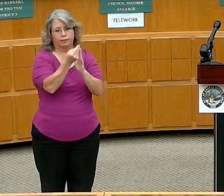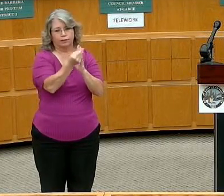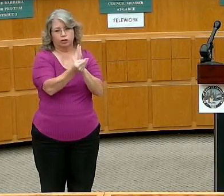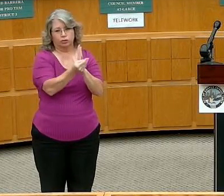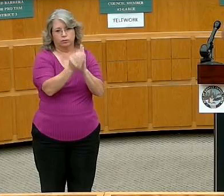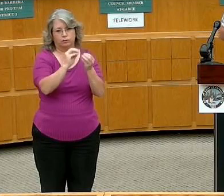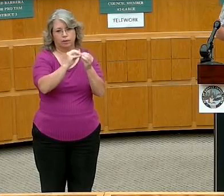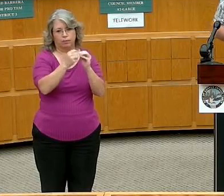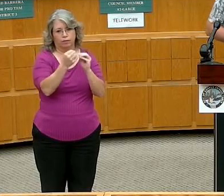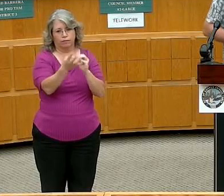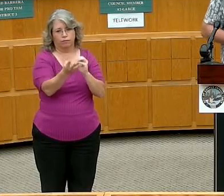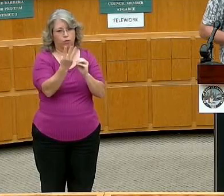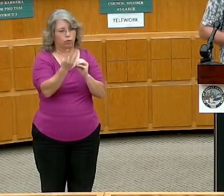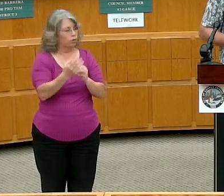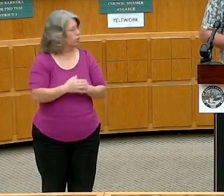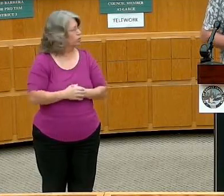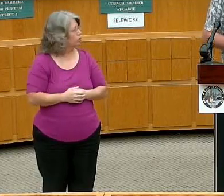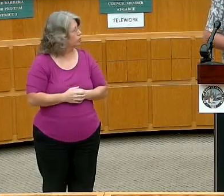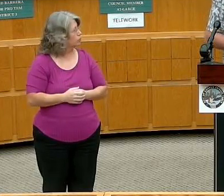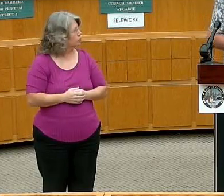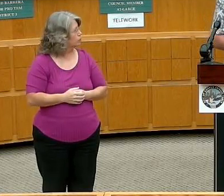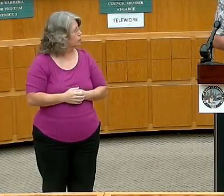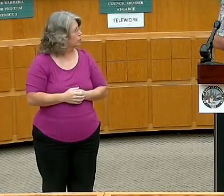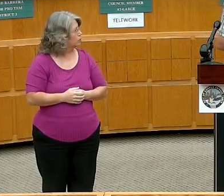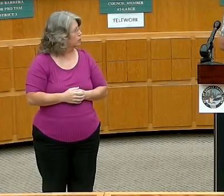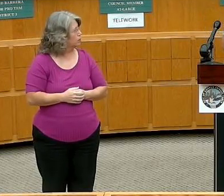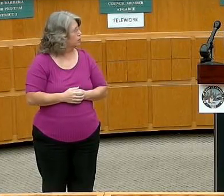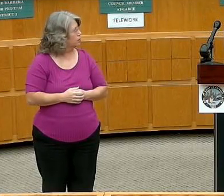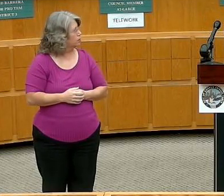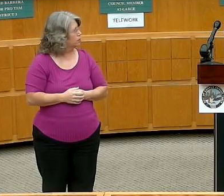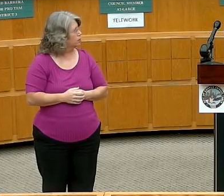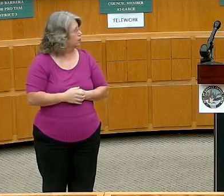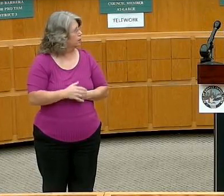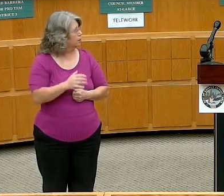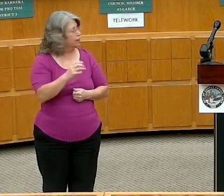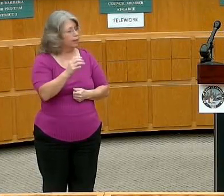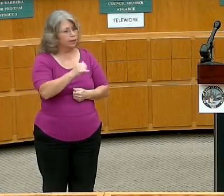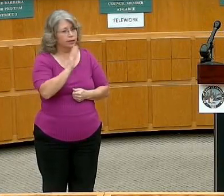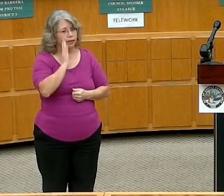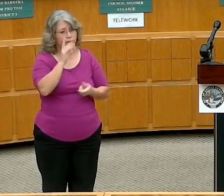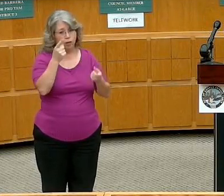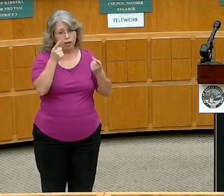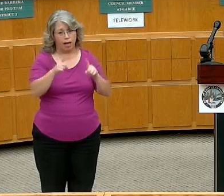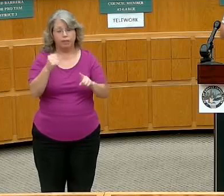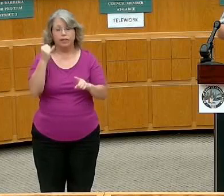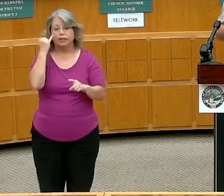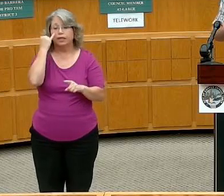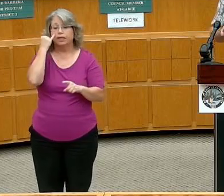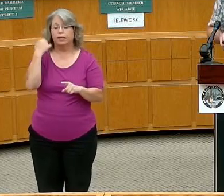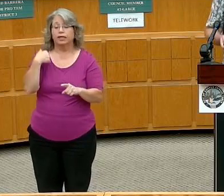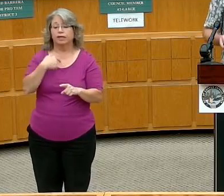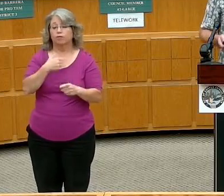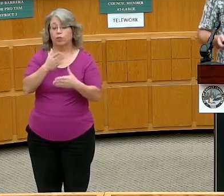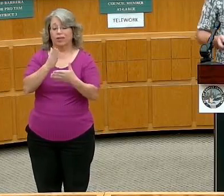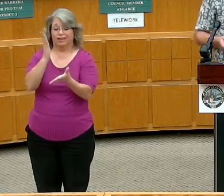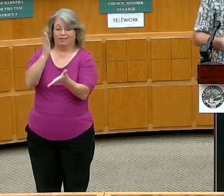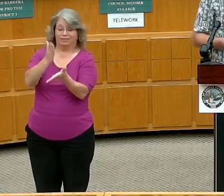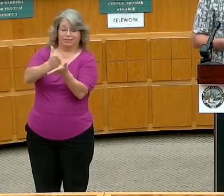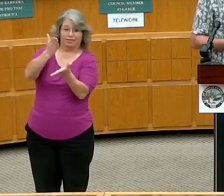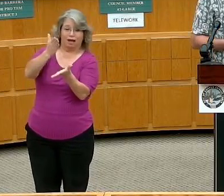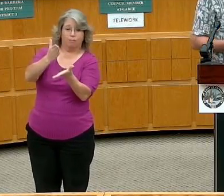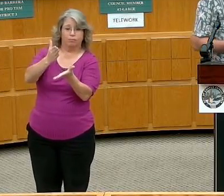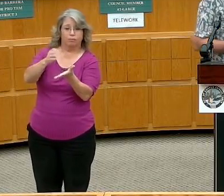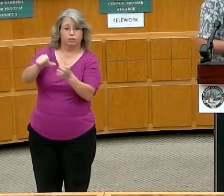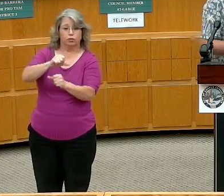Moving forward. This is what happens if we end social distancing today. This is what the models predict.